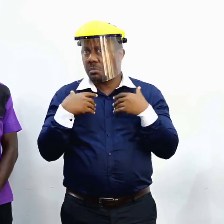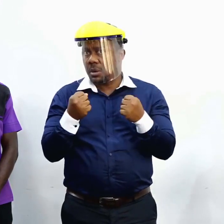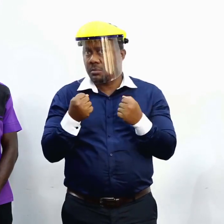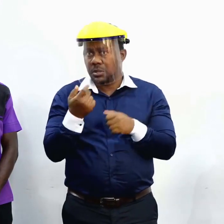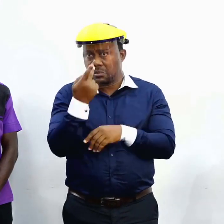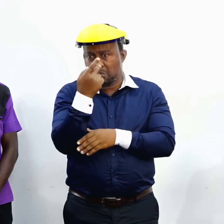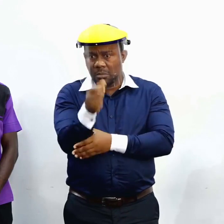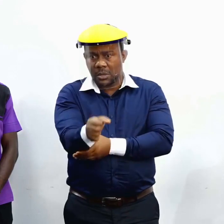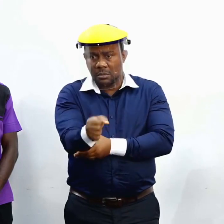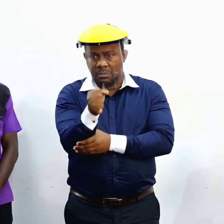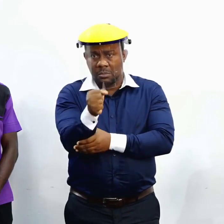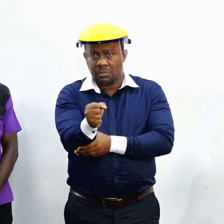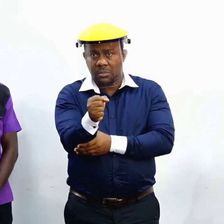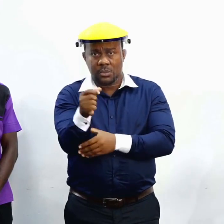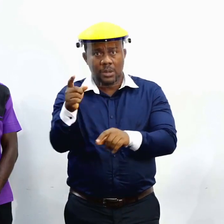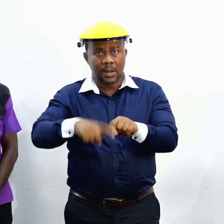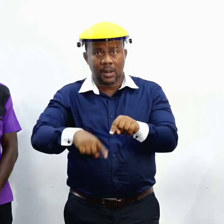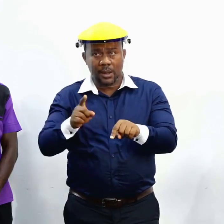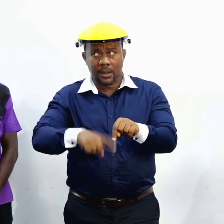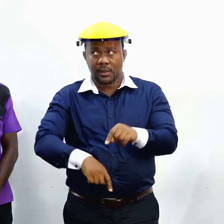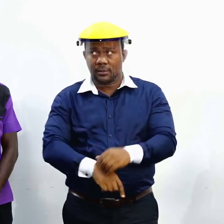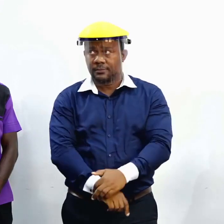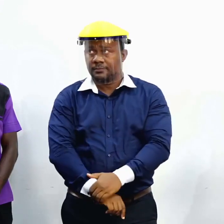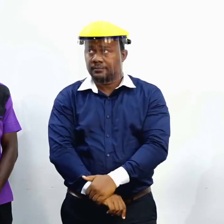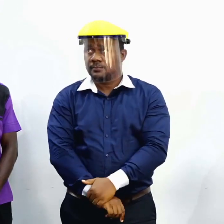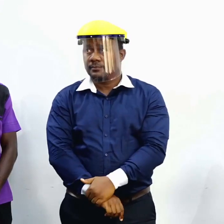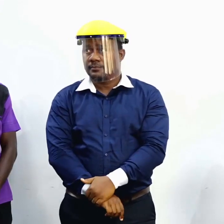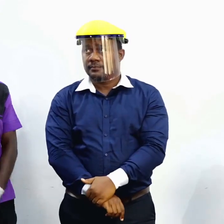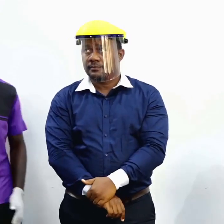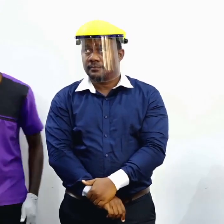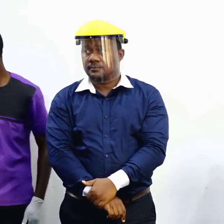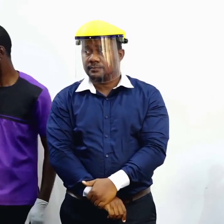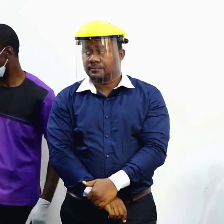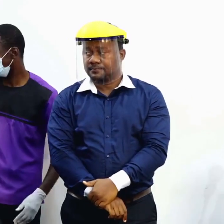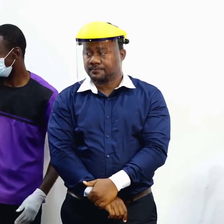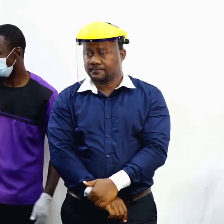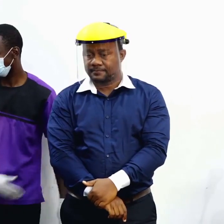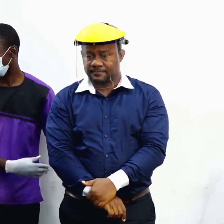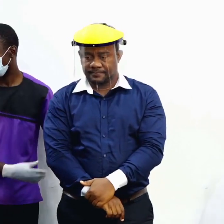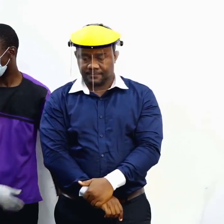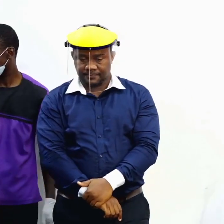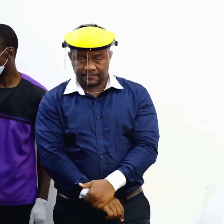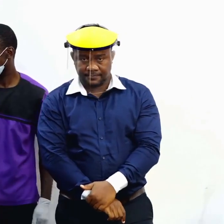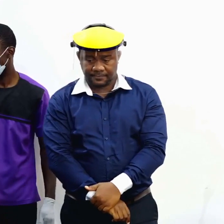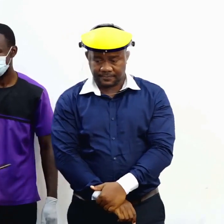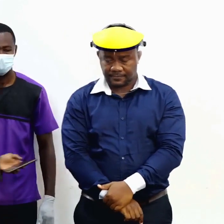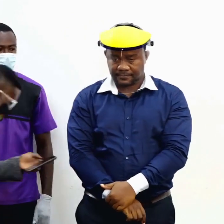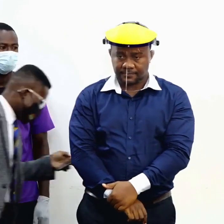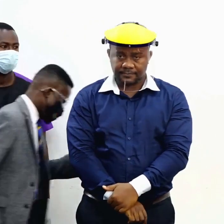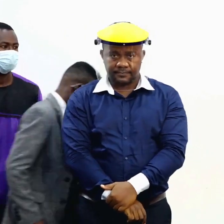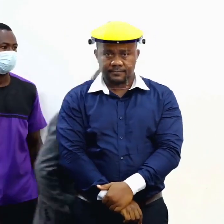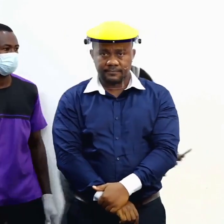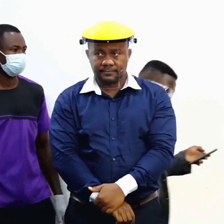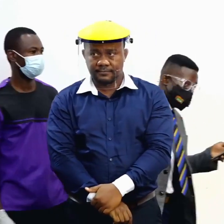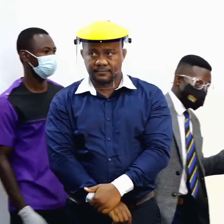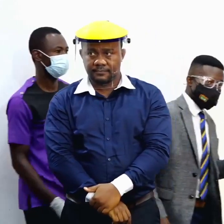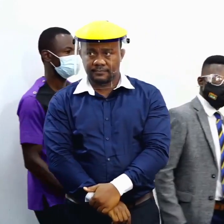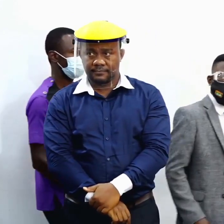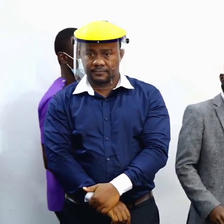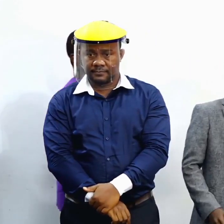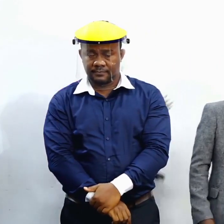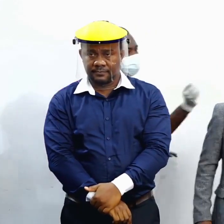among people who have recovered from COVID-19. Thank you. We'll take those two. Yes, sir. Abednego. So, Doc, do you plan